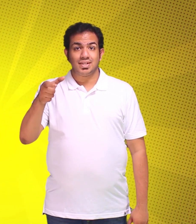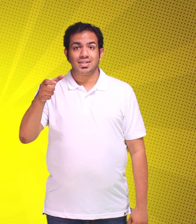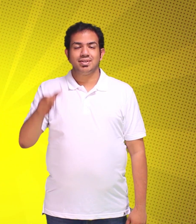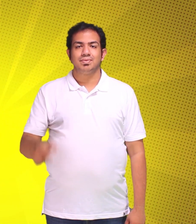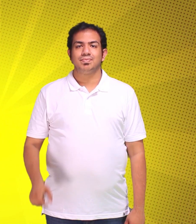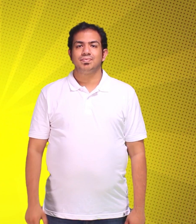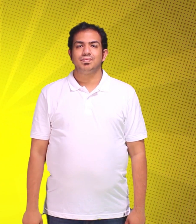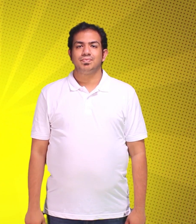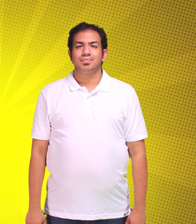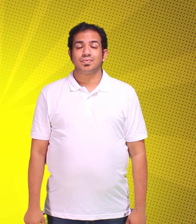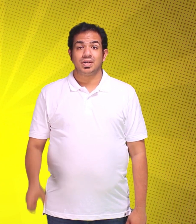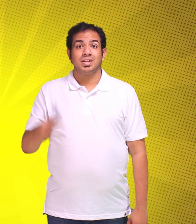This is the sign of uncle.